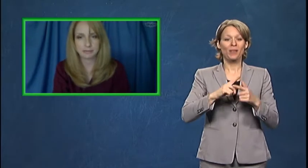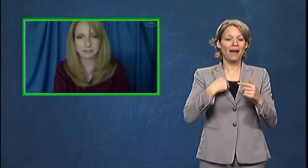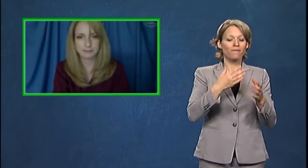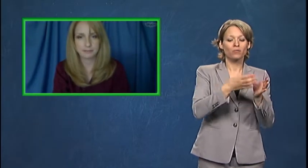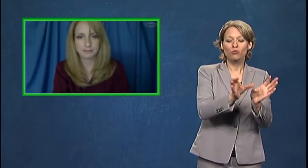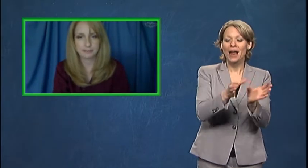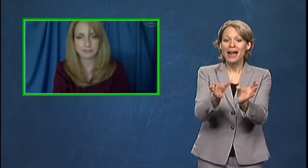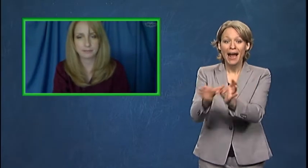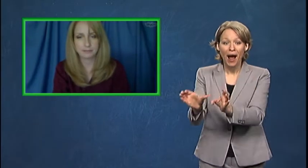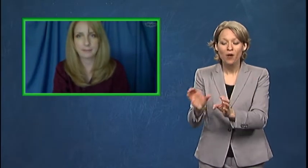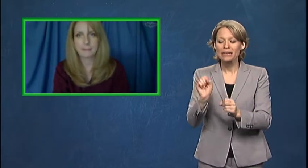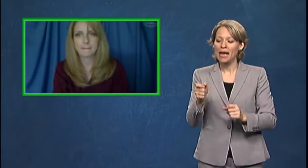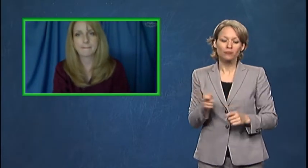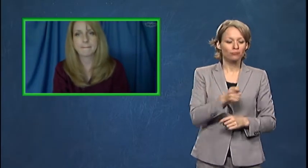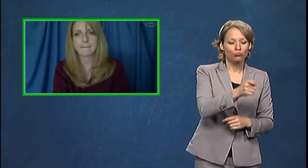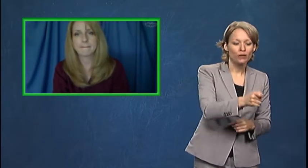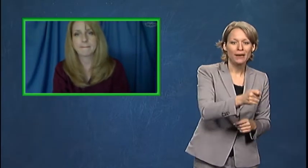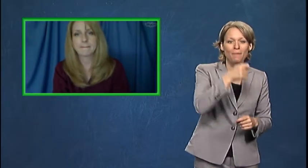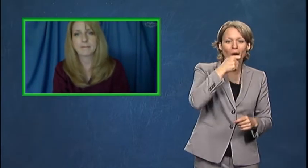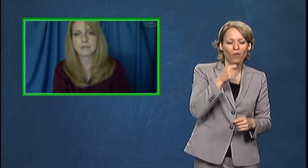environment.